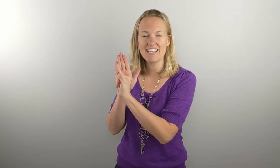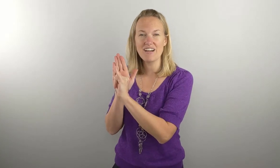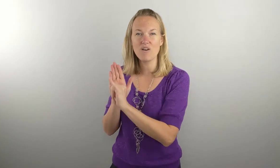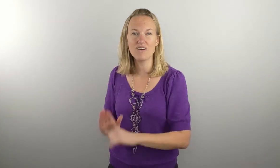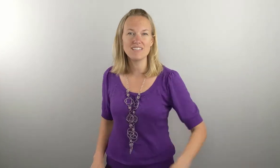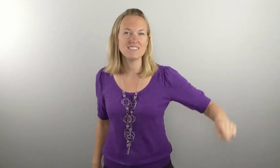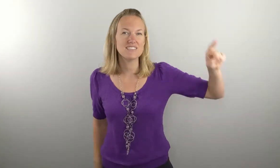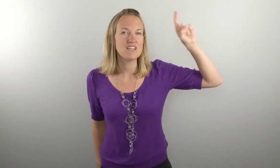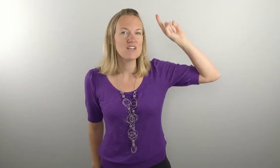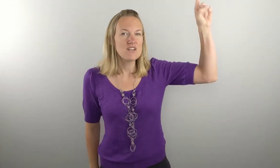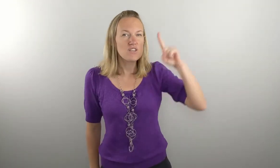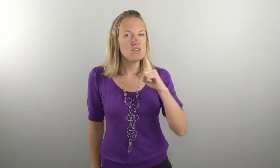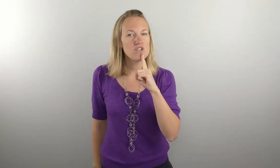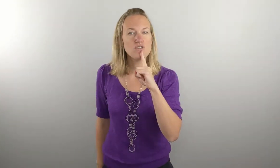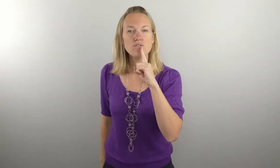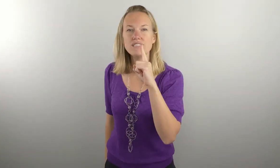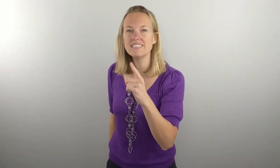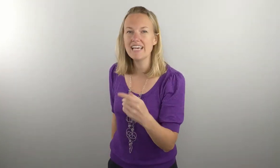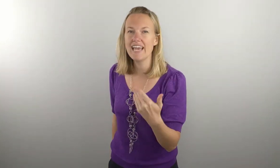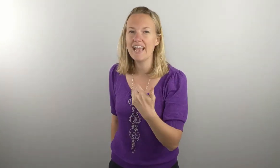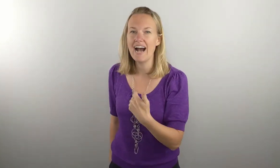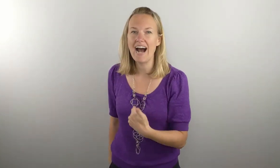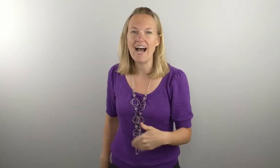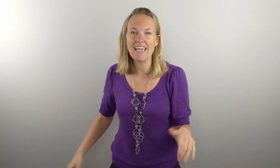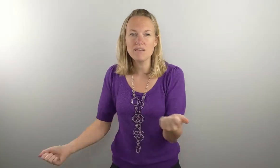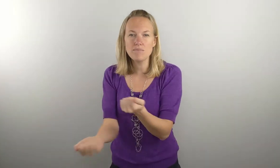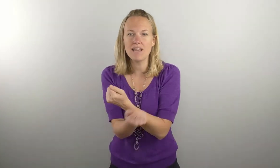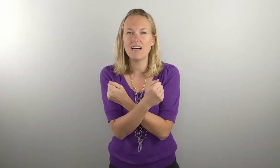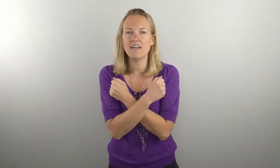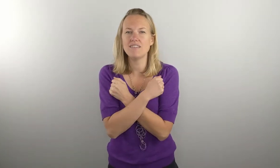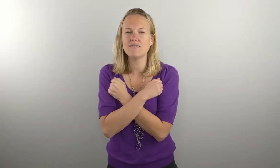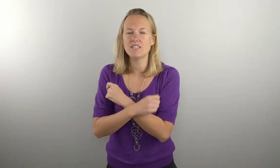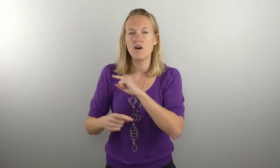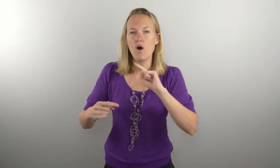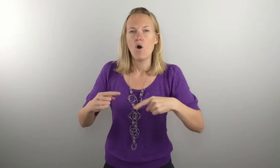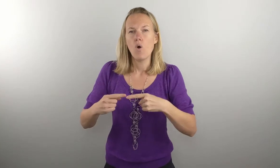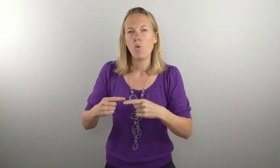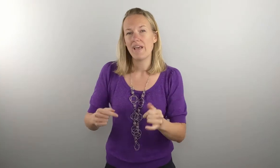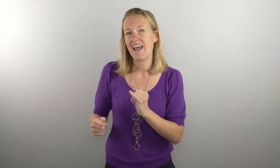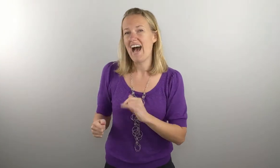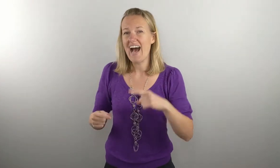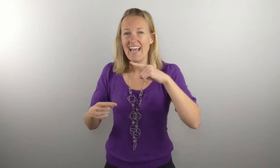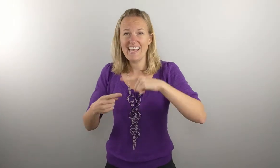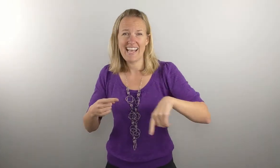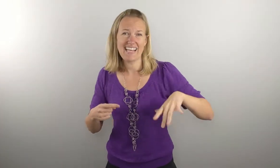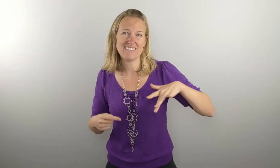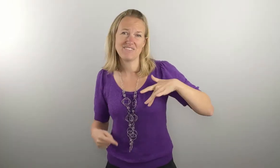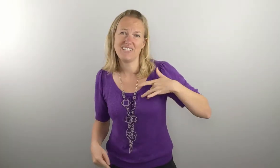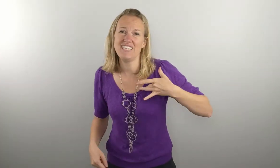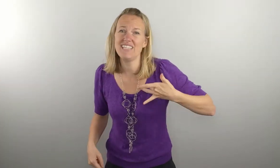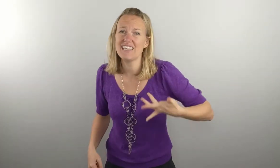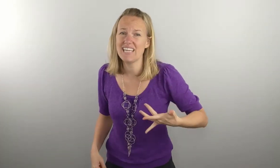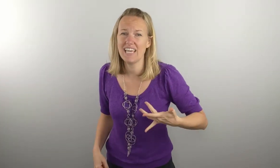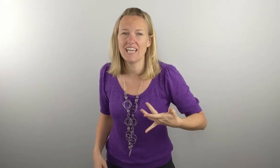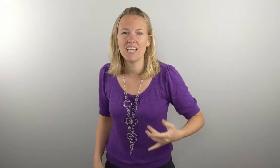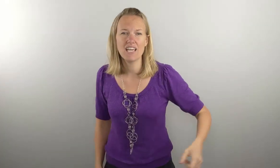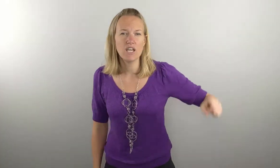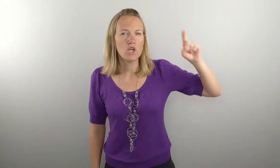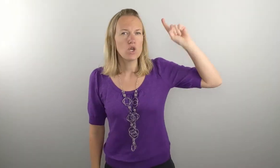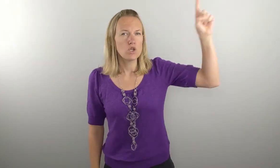that chorus. You say I am loved when I can't feel a thing.